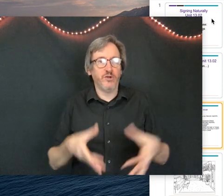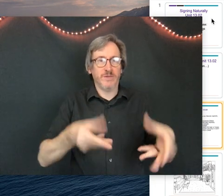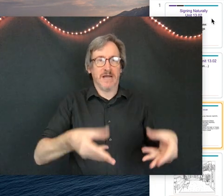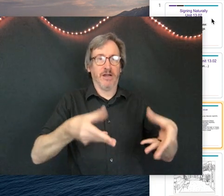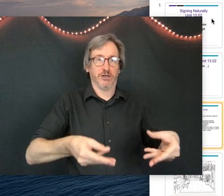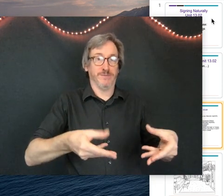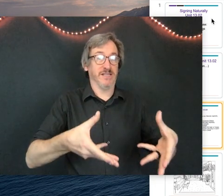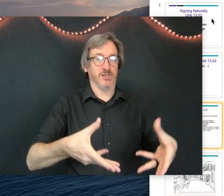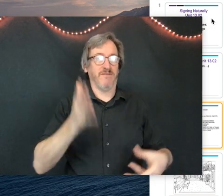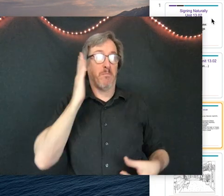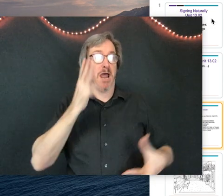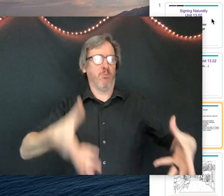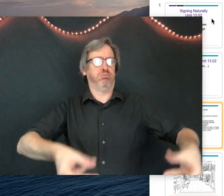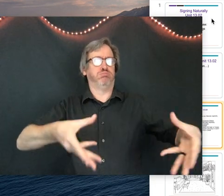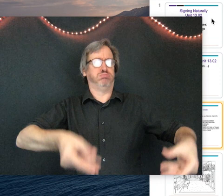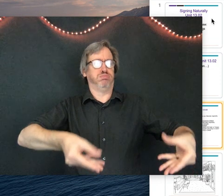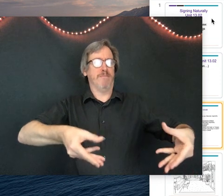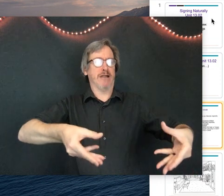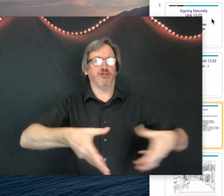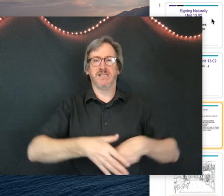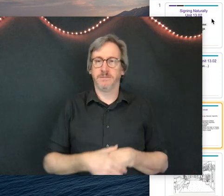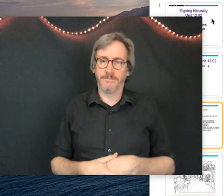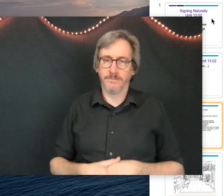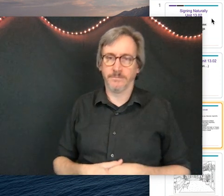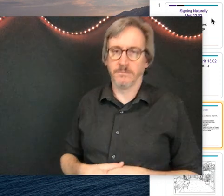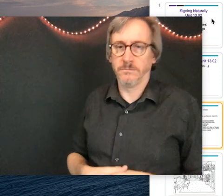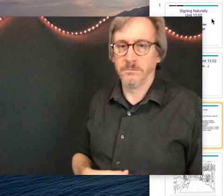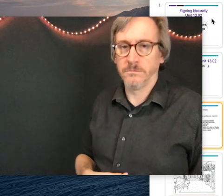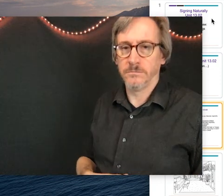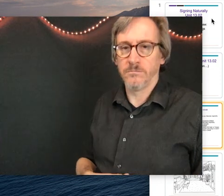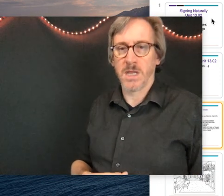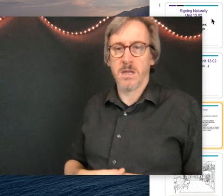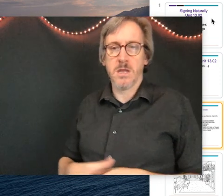If you do it down here, it just means soft mattress.